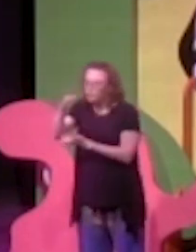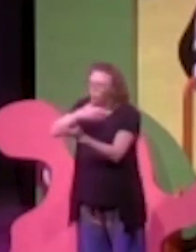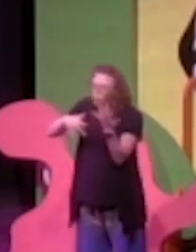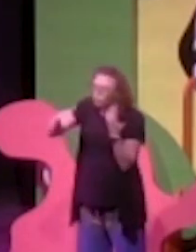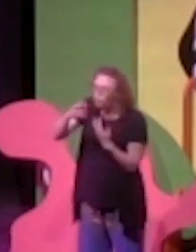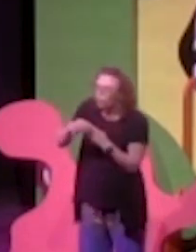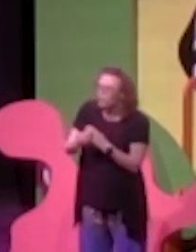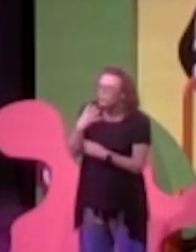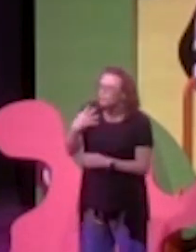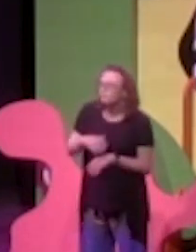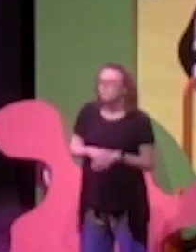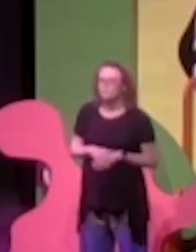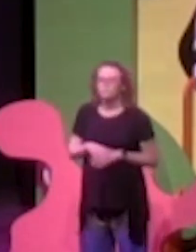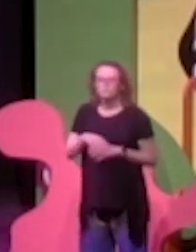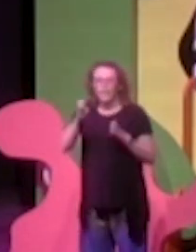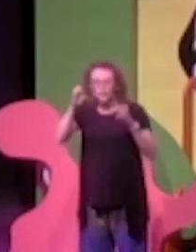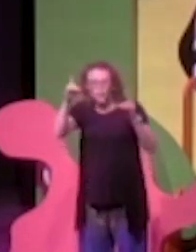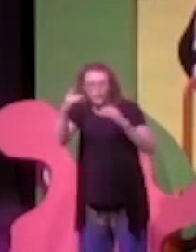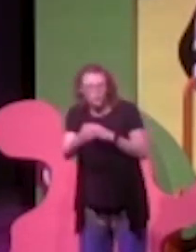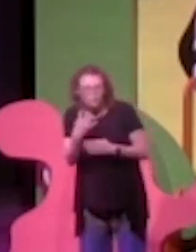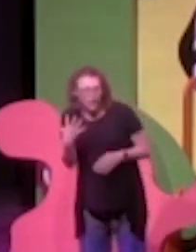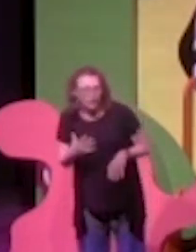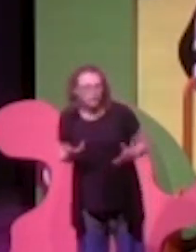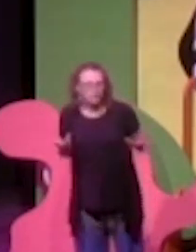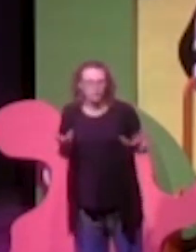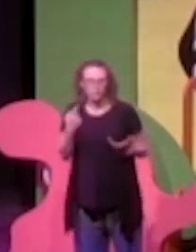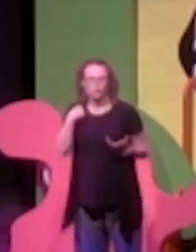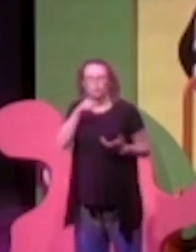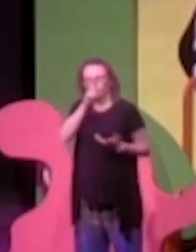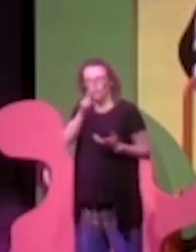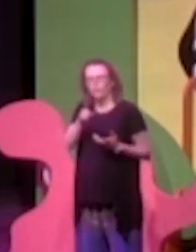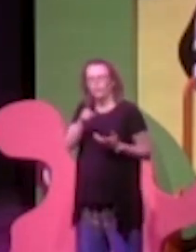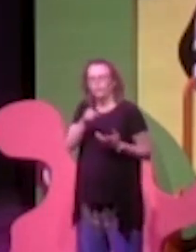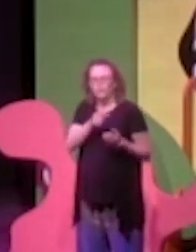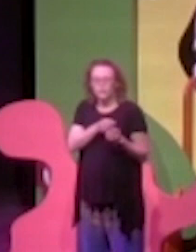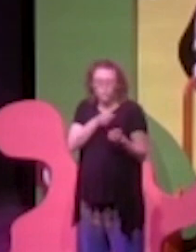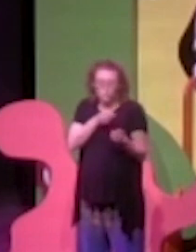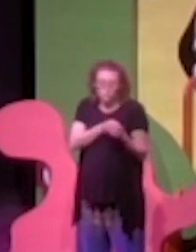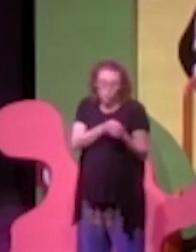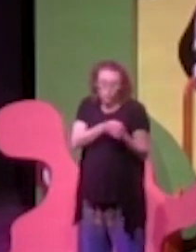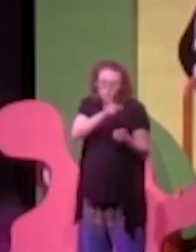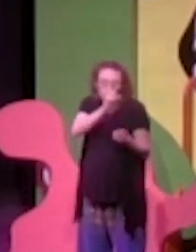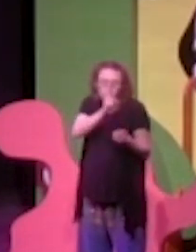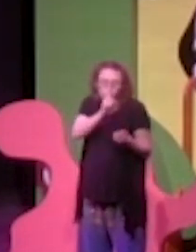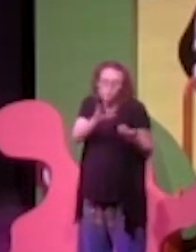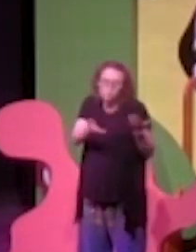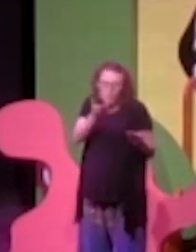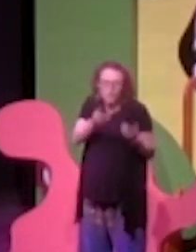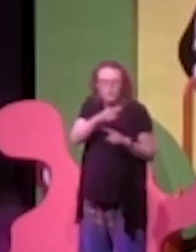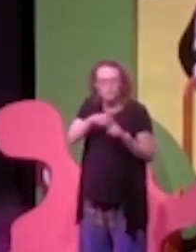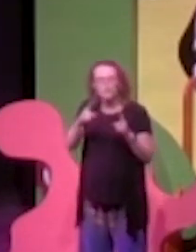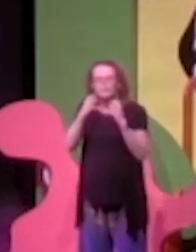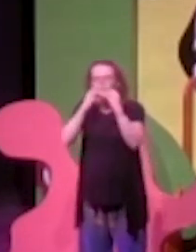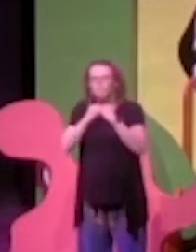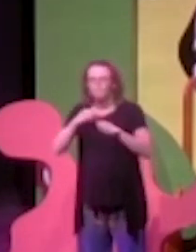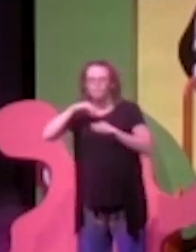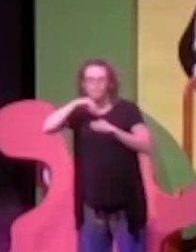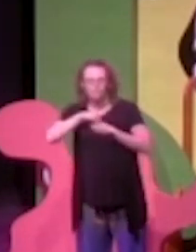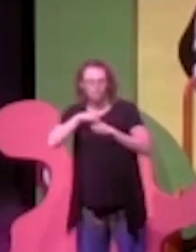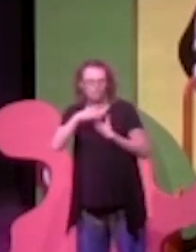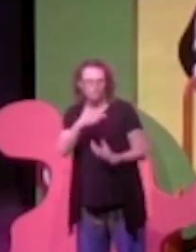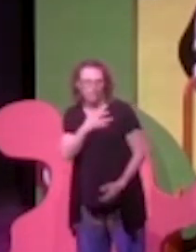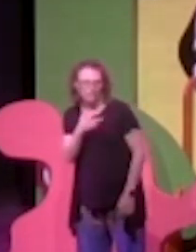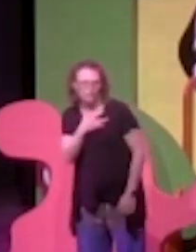impact. So I think we are deeply undervalued in terms of the value of it, but then actually what does that look like